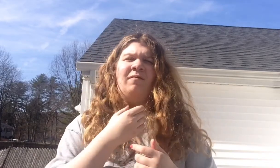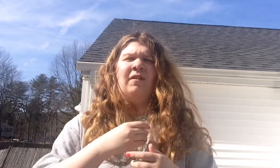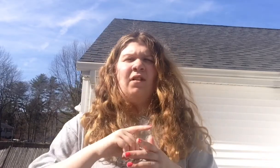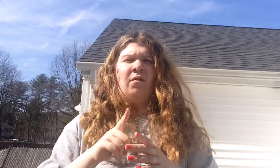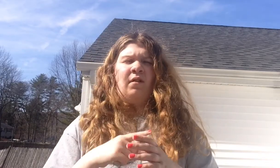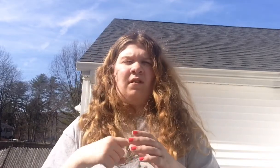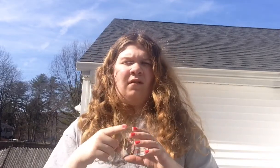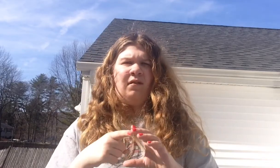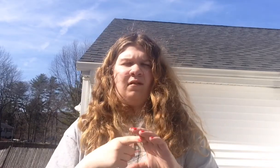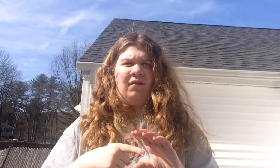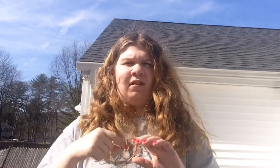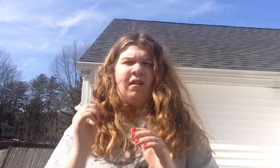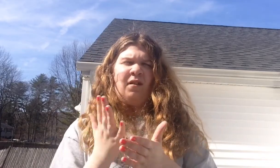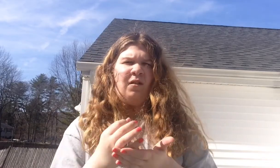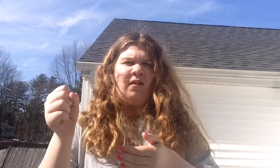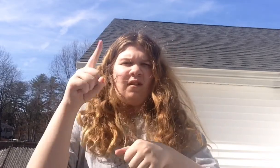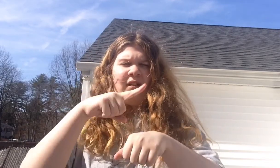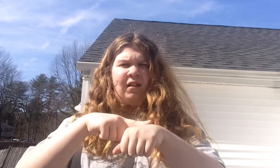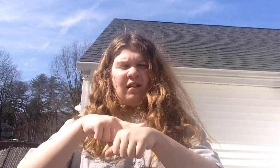it when you're running out of time